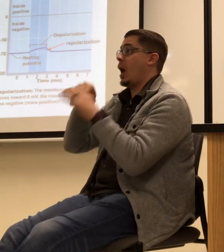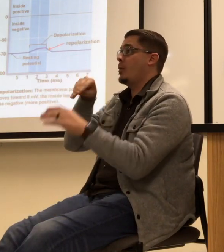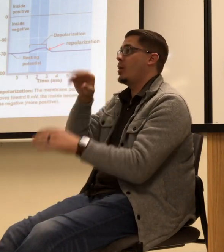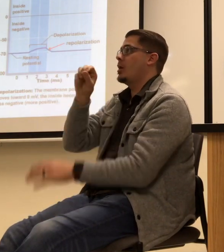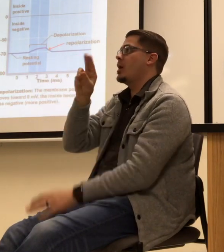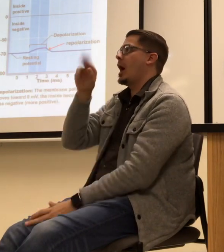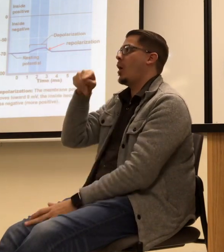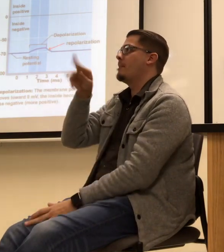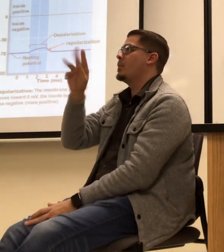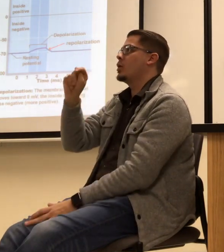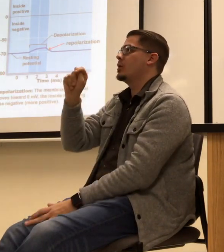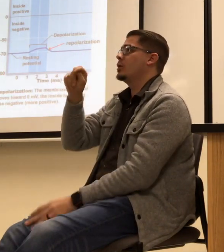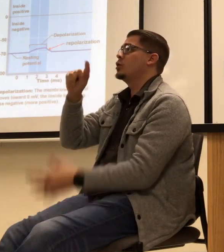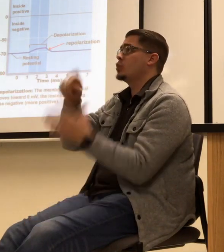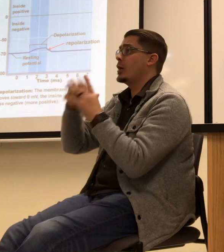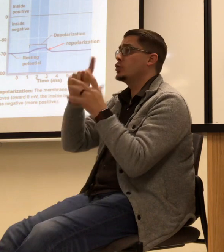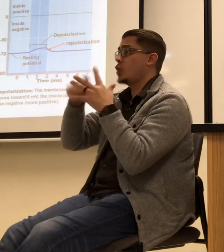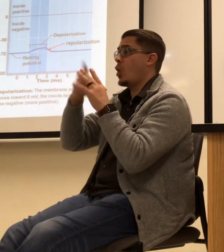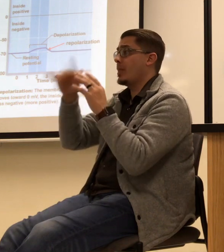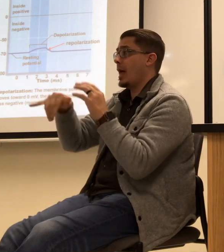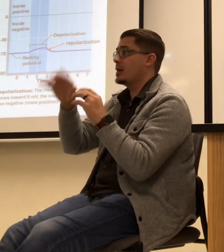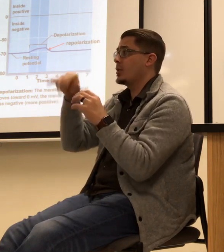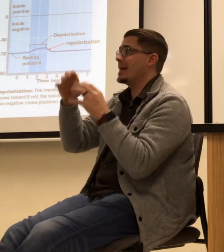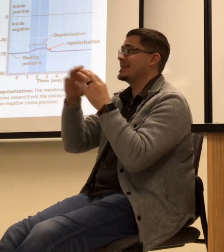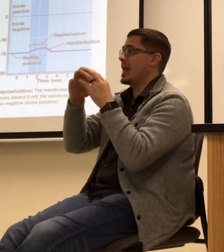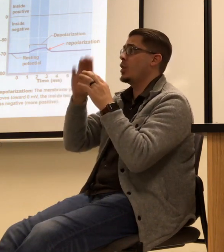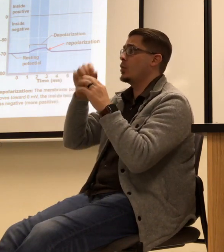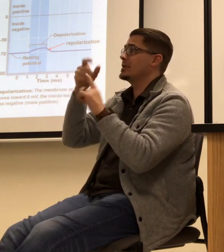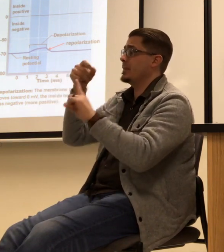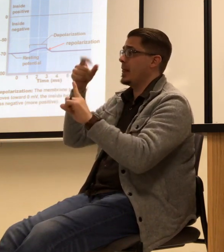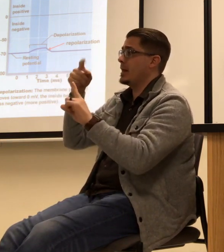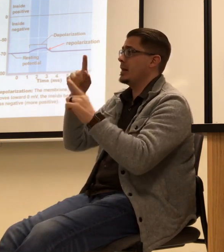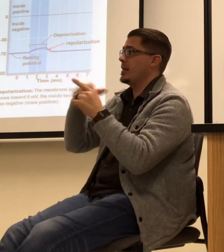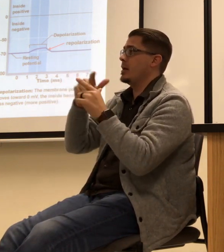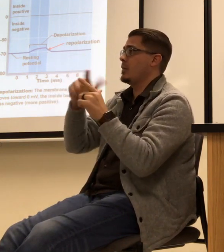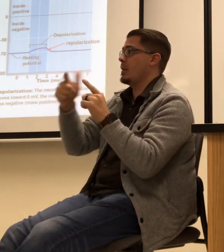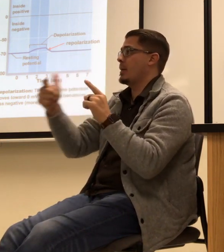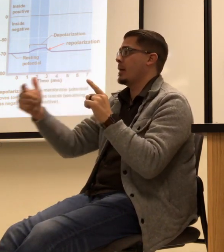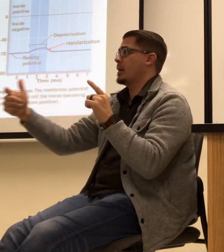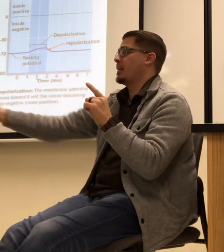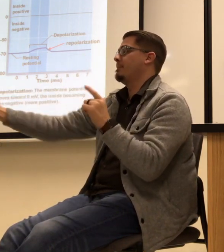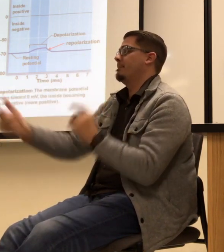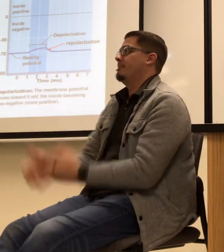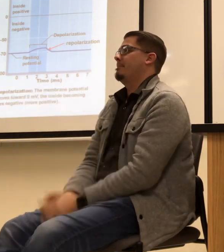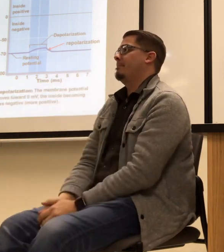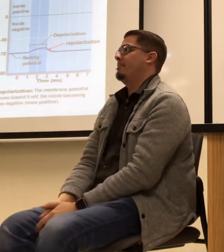output. You're trying to get that going so that cell is stimulated and will stimulate the next cell.